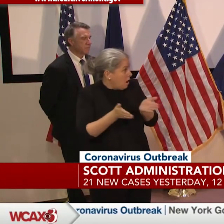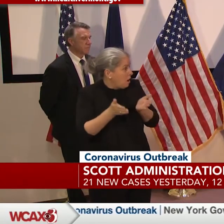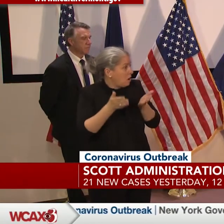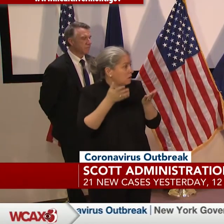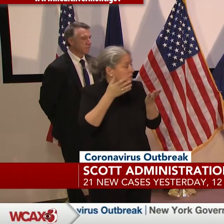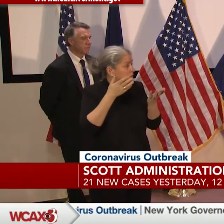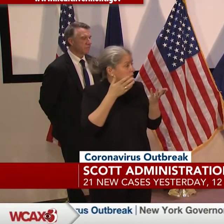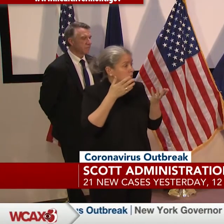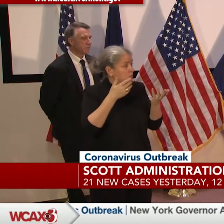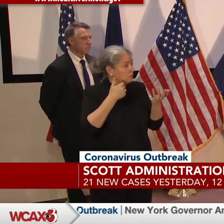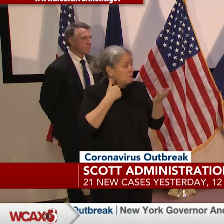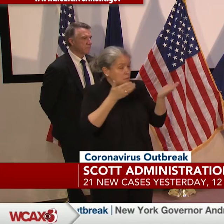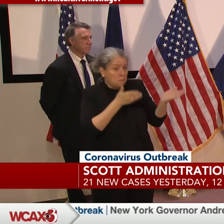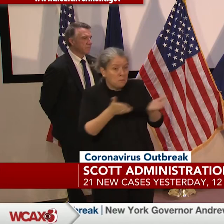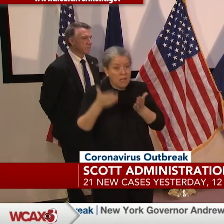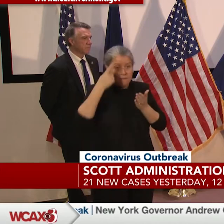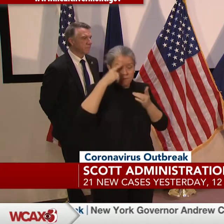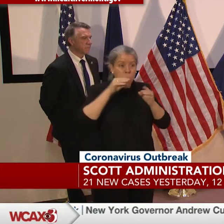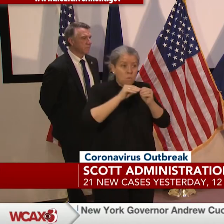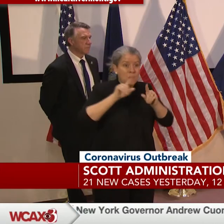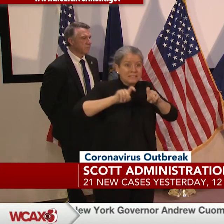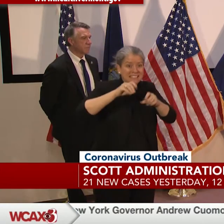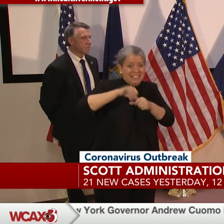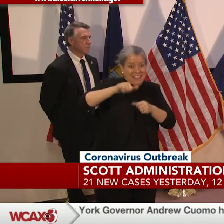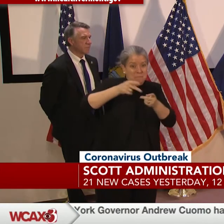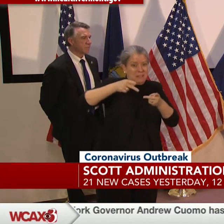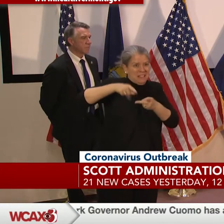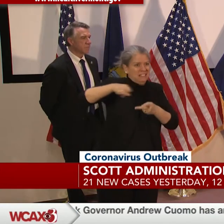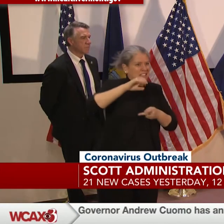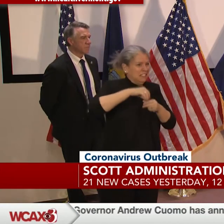for widespread testing within the facility?